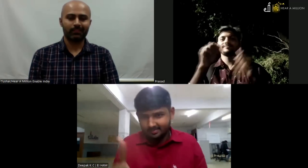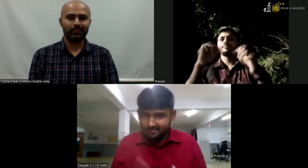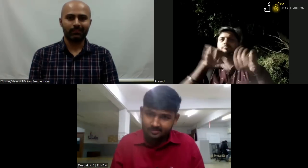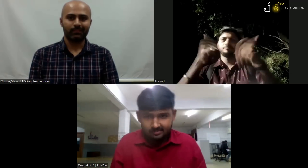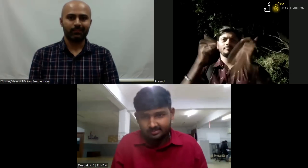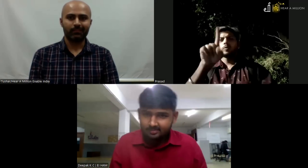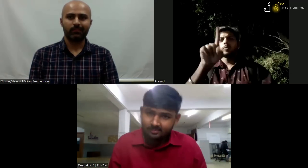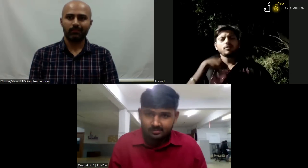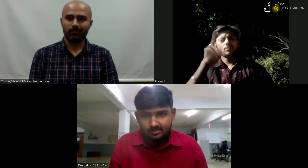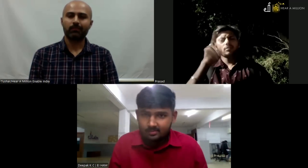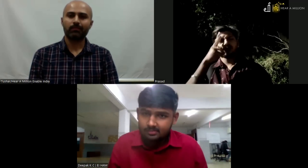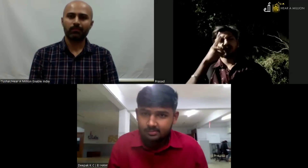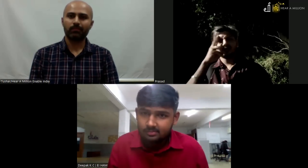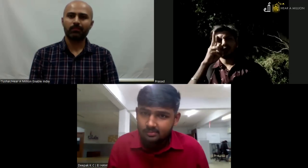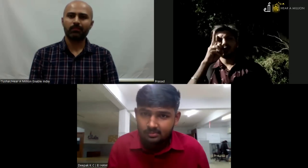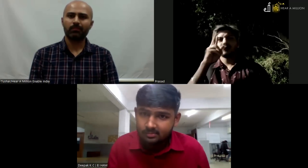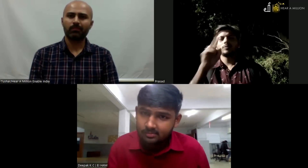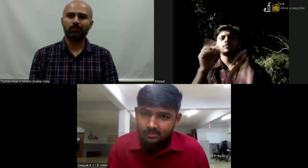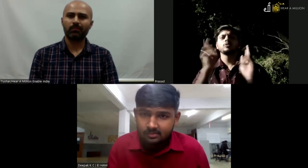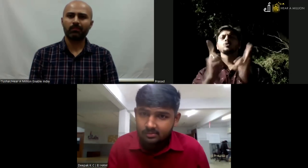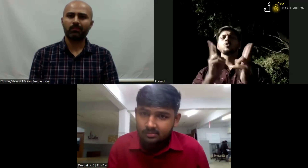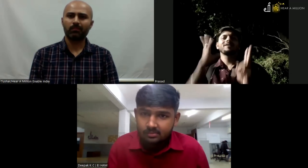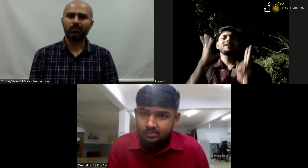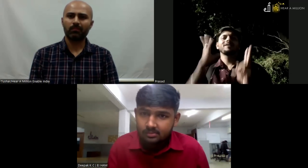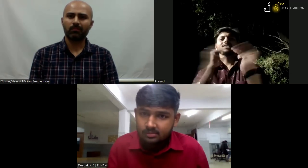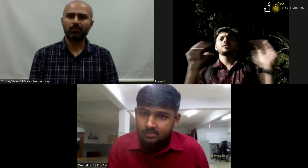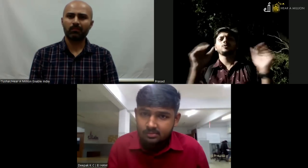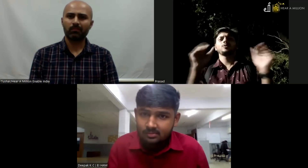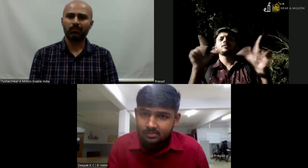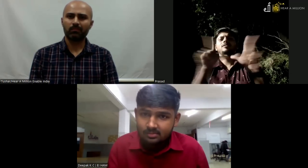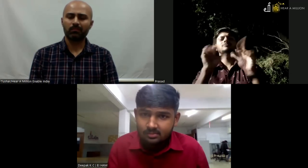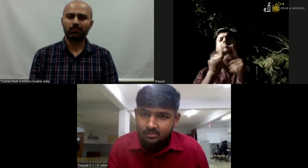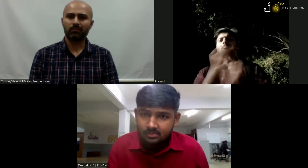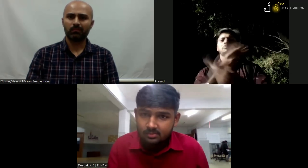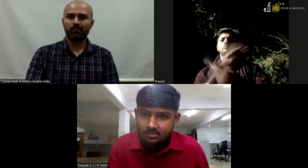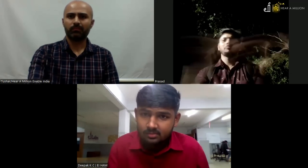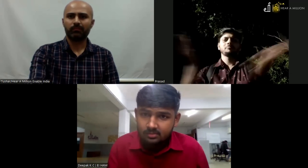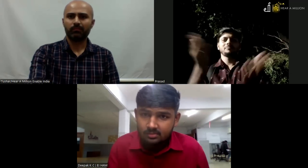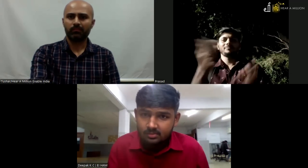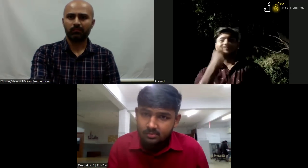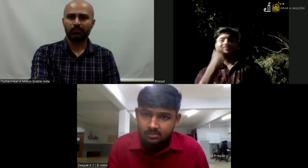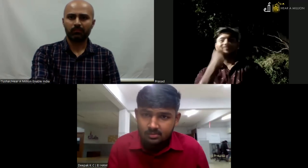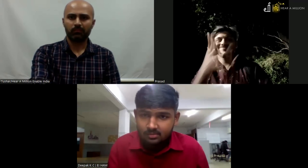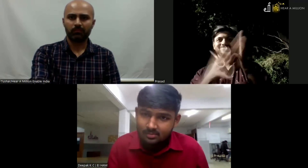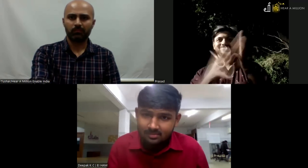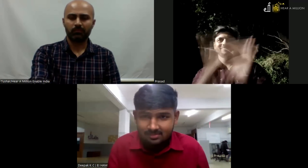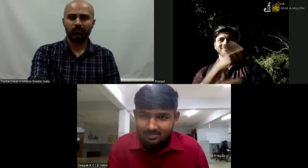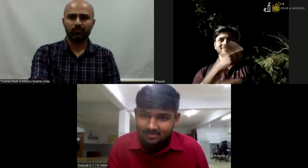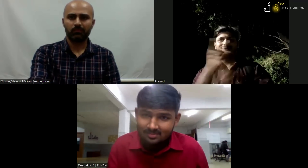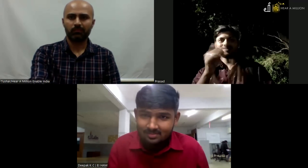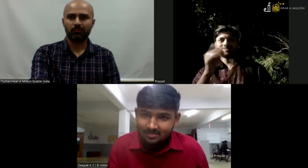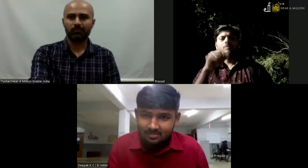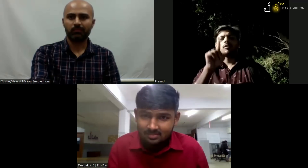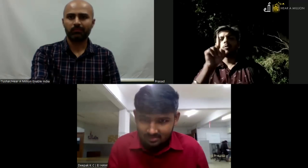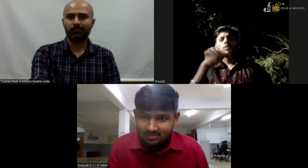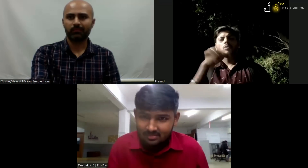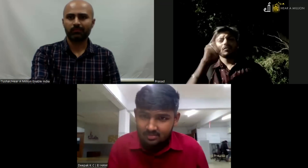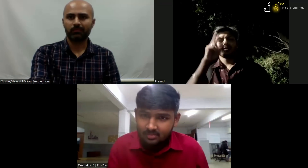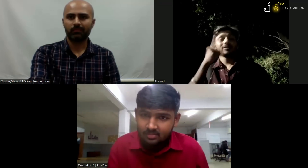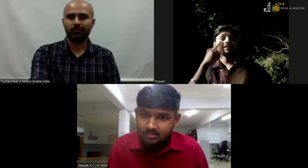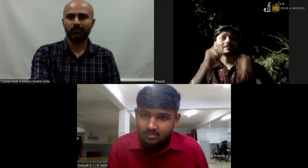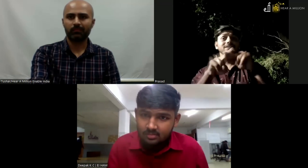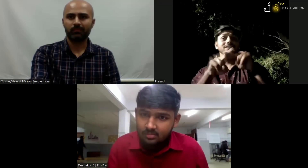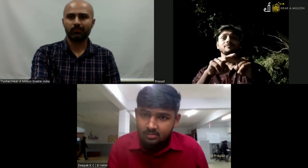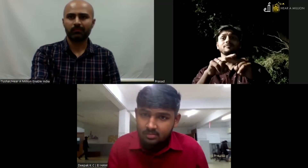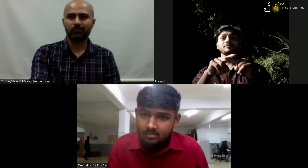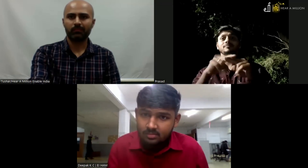National Institute of Speech and Hearing, you were studying over there, you got the certification. So the license, some deaf people are